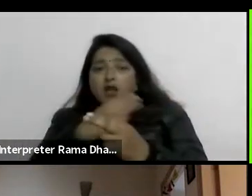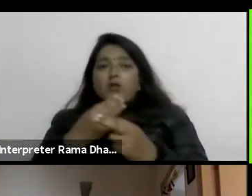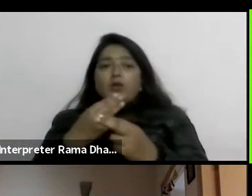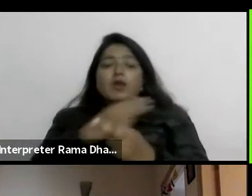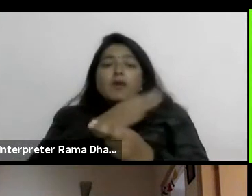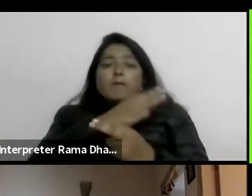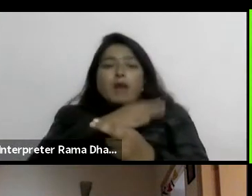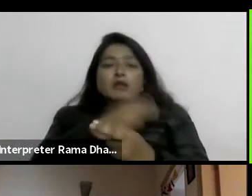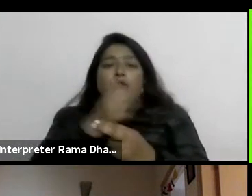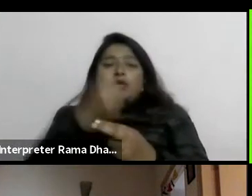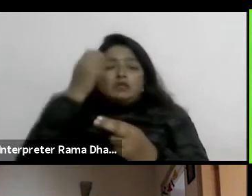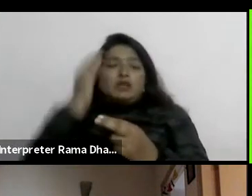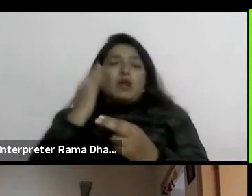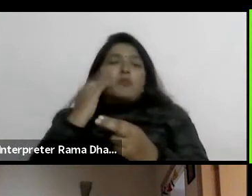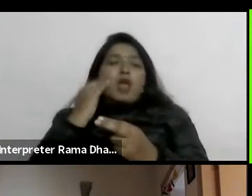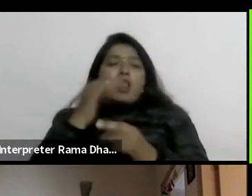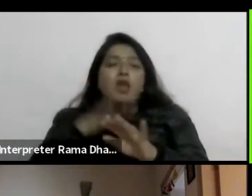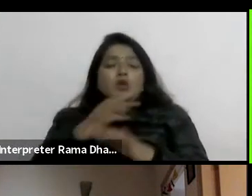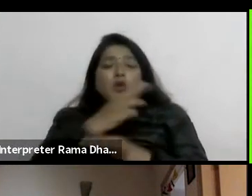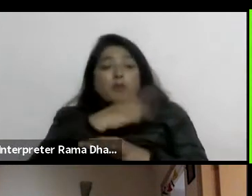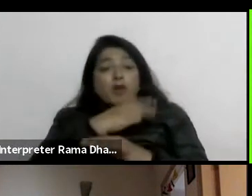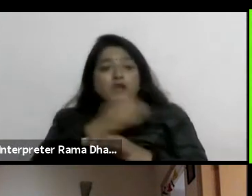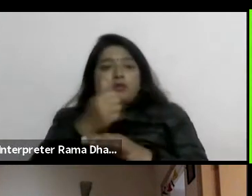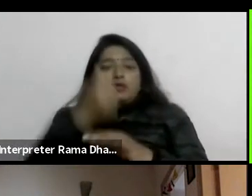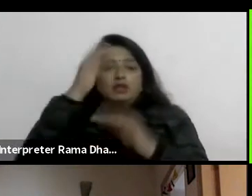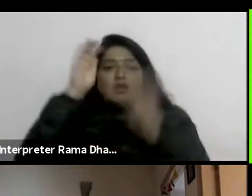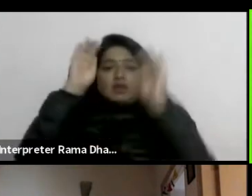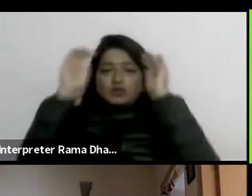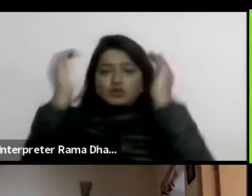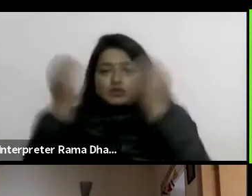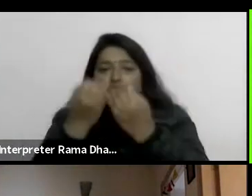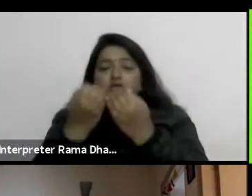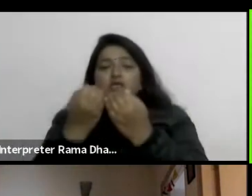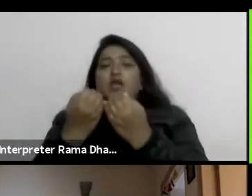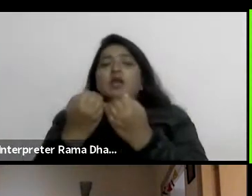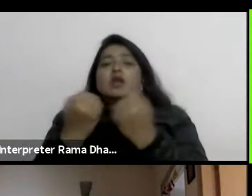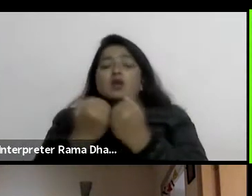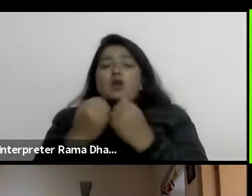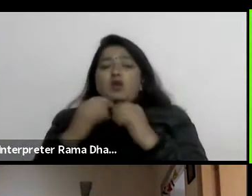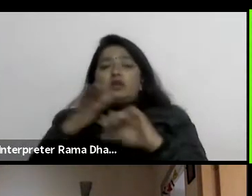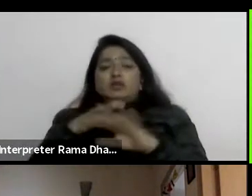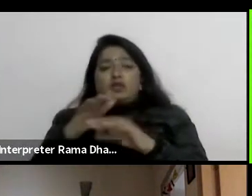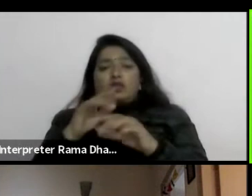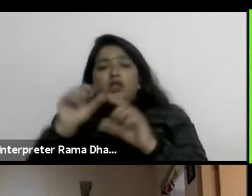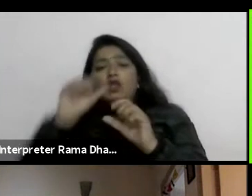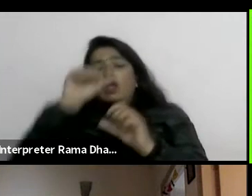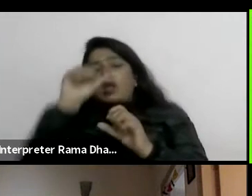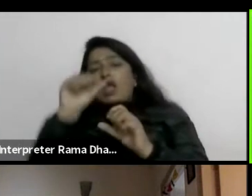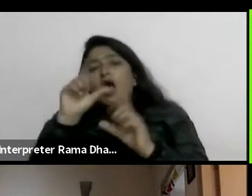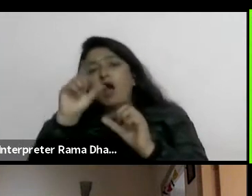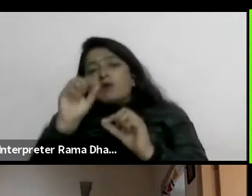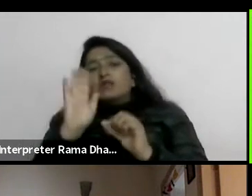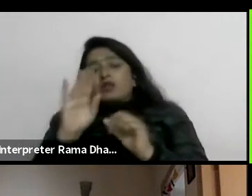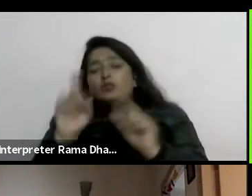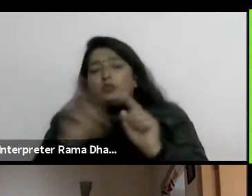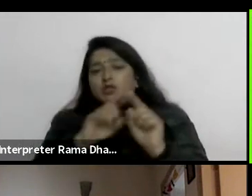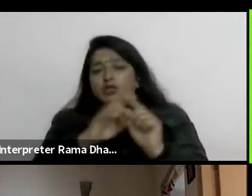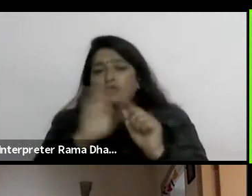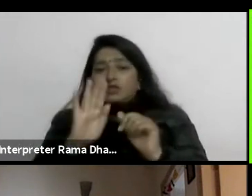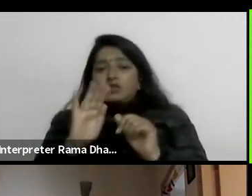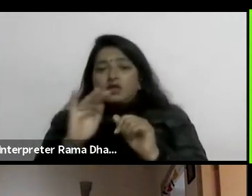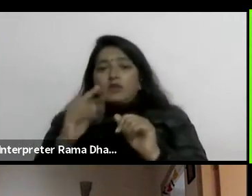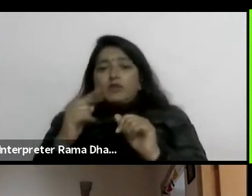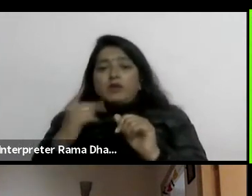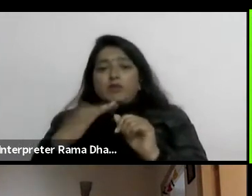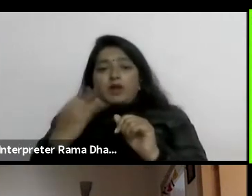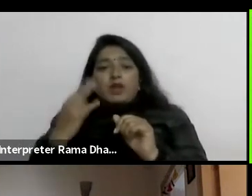some communities, there are women who want to do sex work and should be protected and have the right to do so. I don't know. Has the dialogue